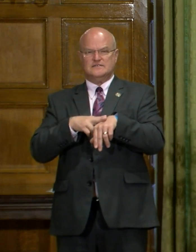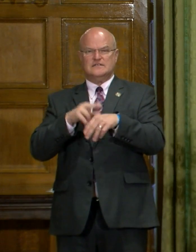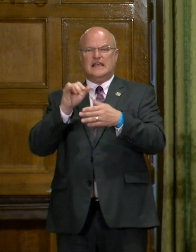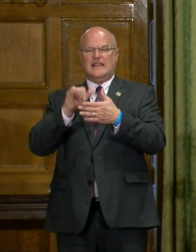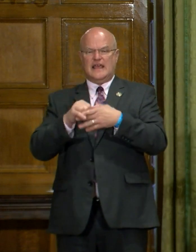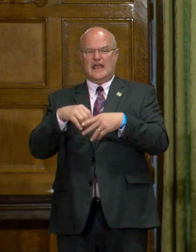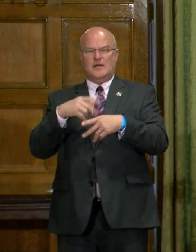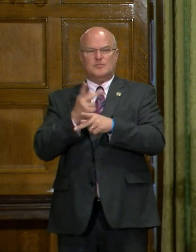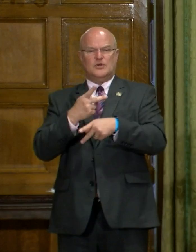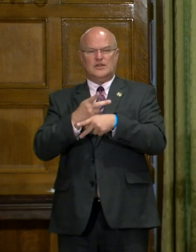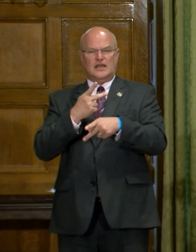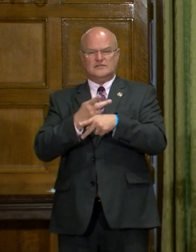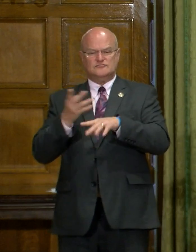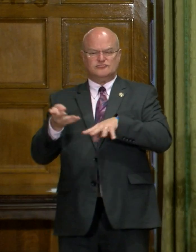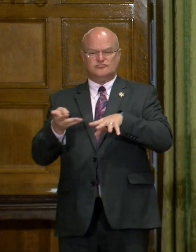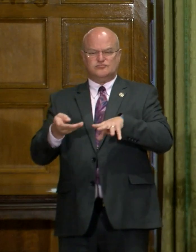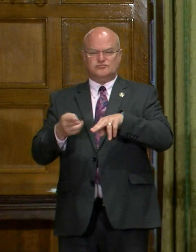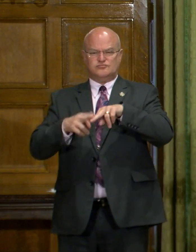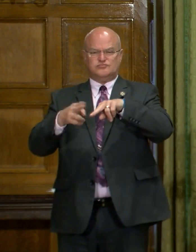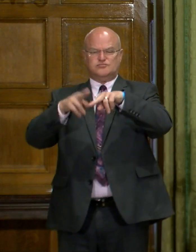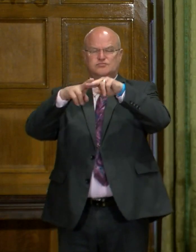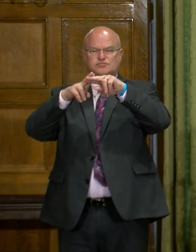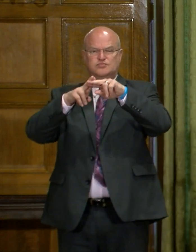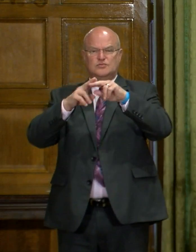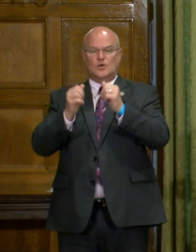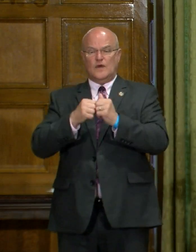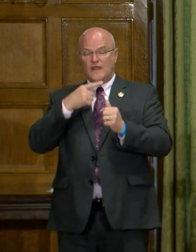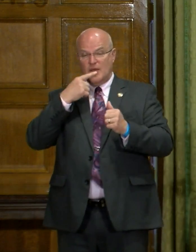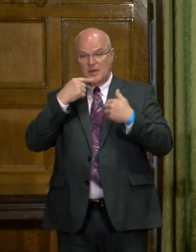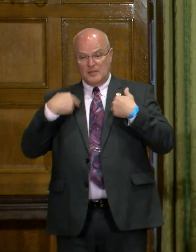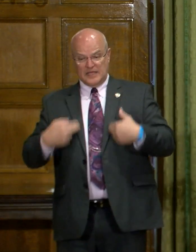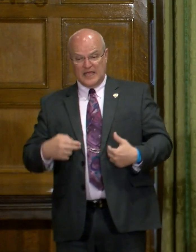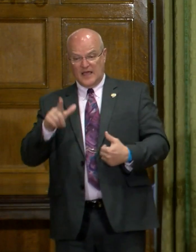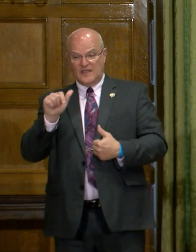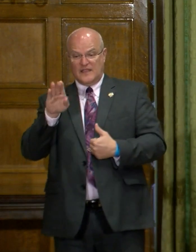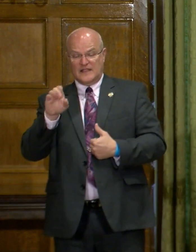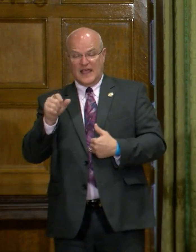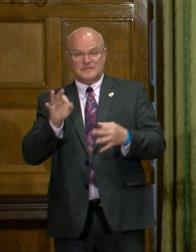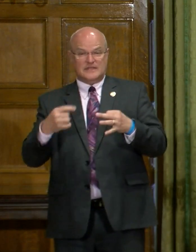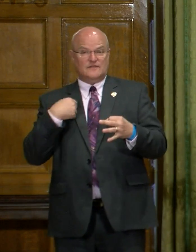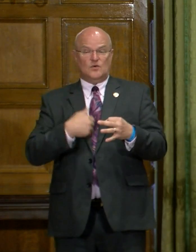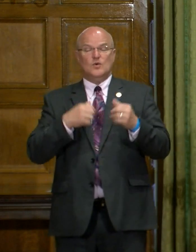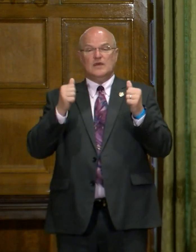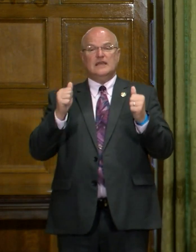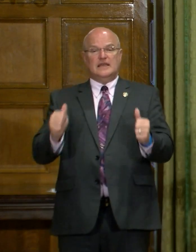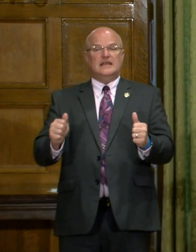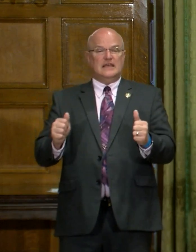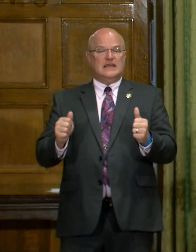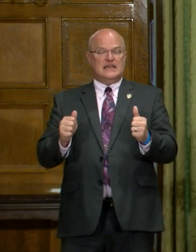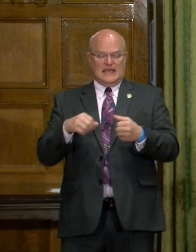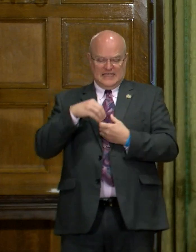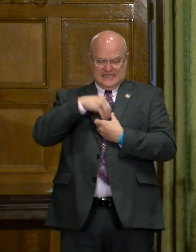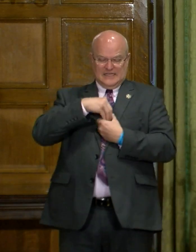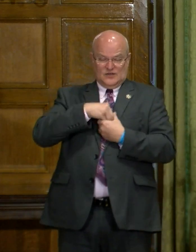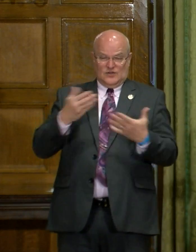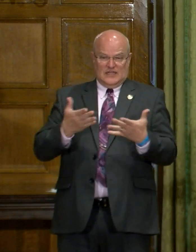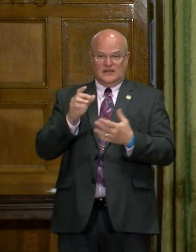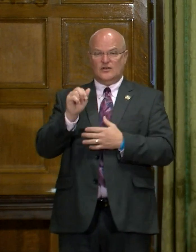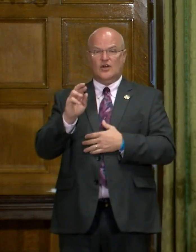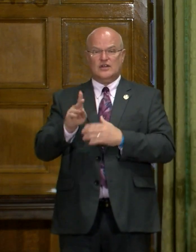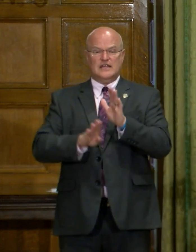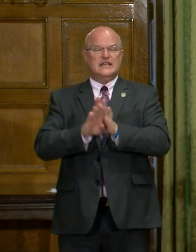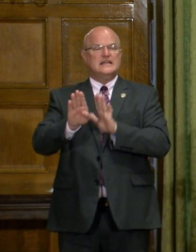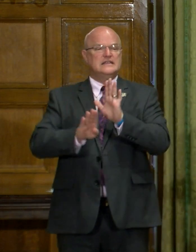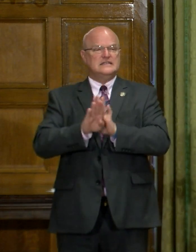of production. The second part of it is with our public health labs, and whether we can internally here in